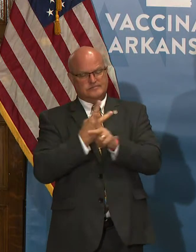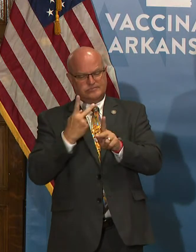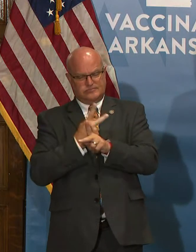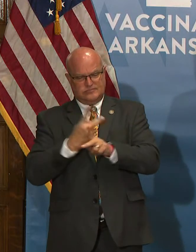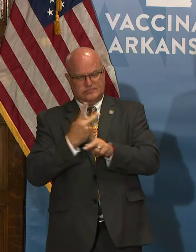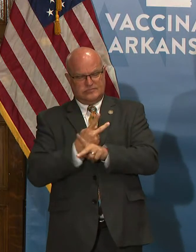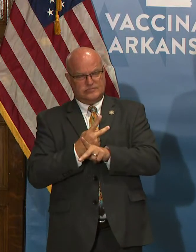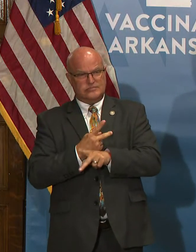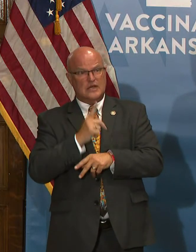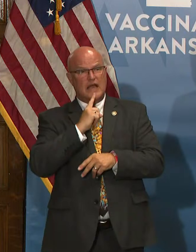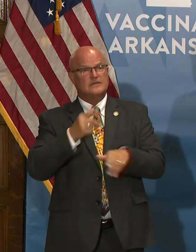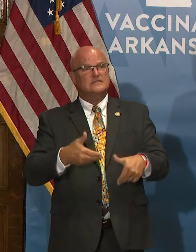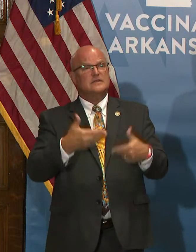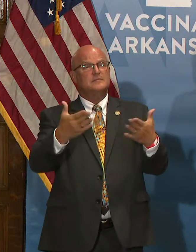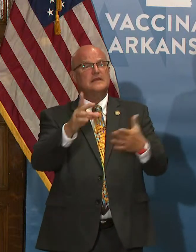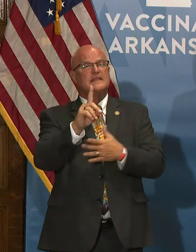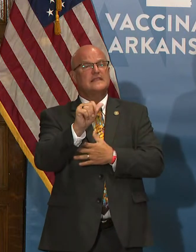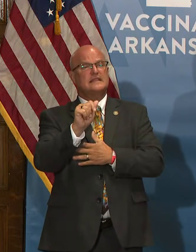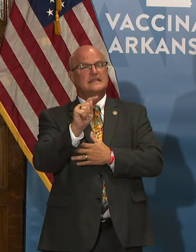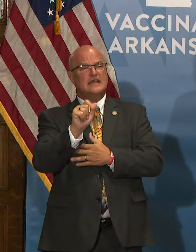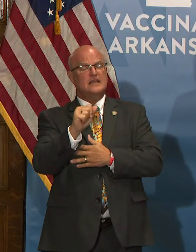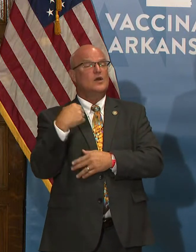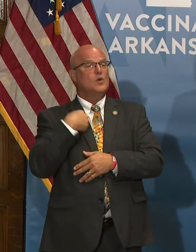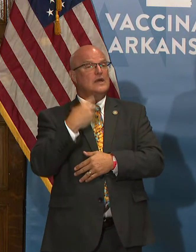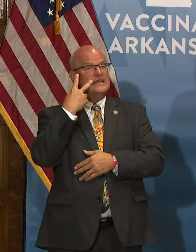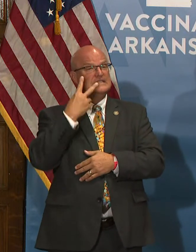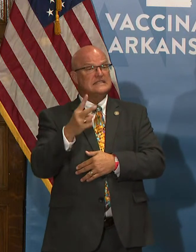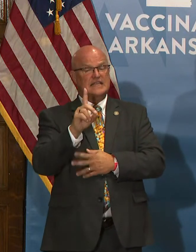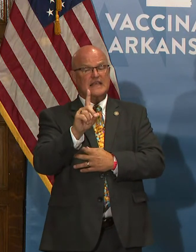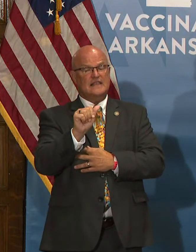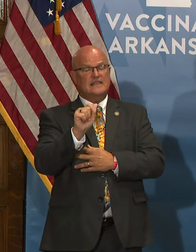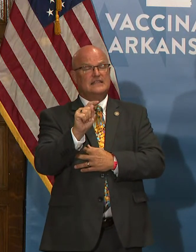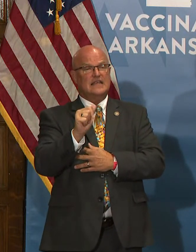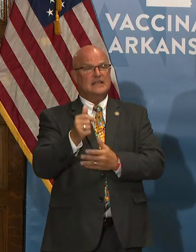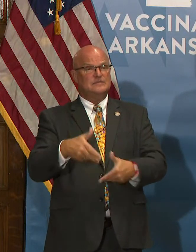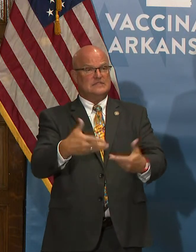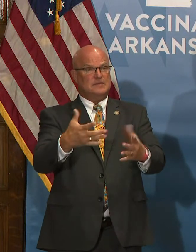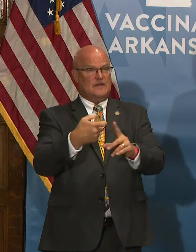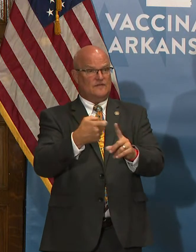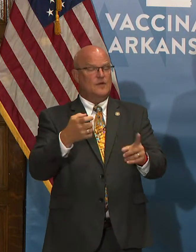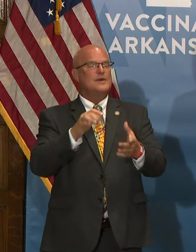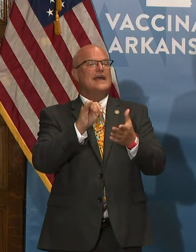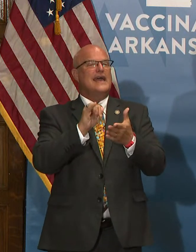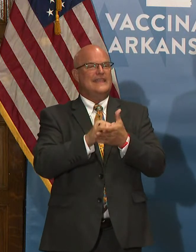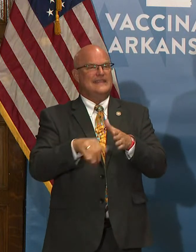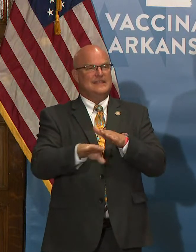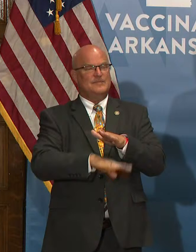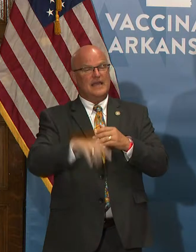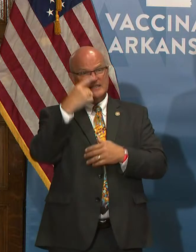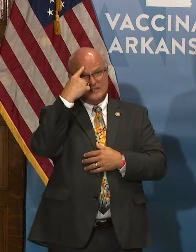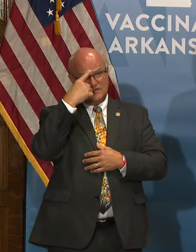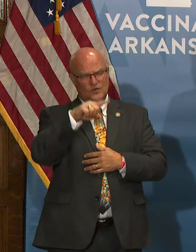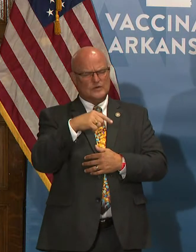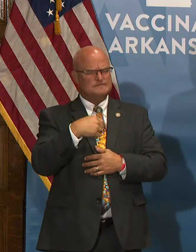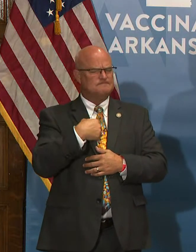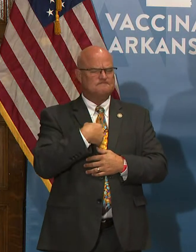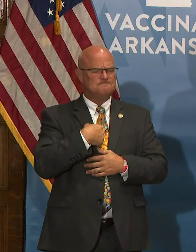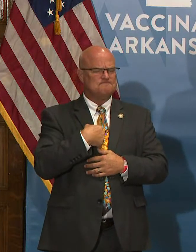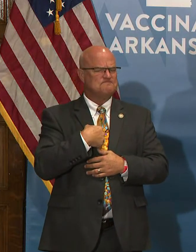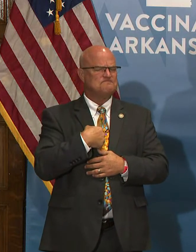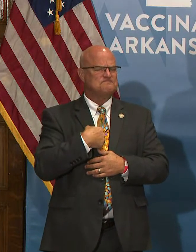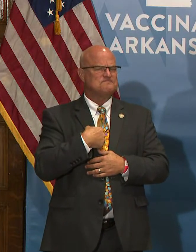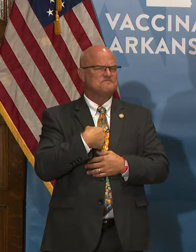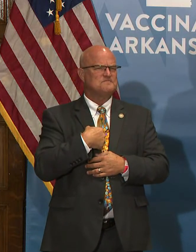then, but they actually submit the data so we can see where a lot of the data is being submitted. And that's the basis for it. I don't think